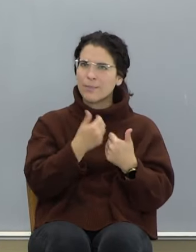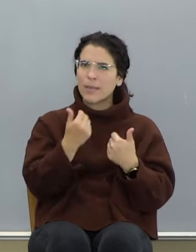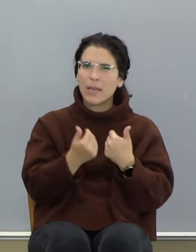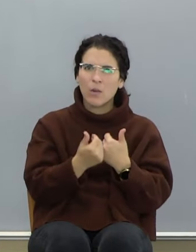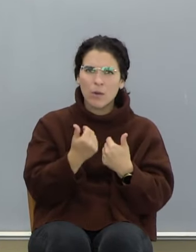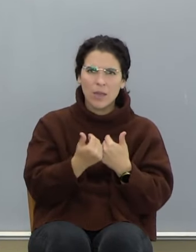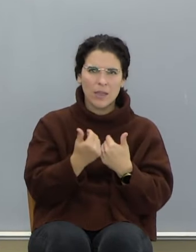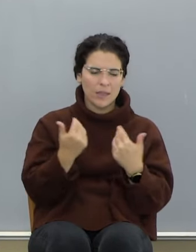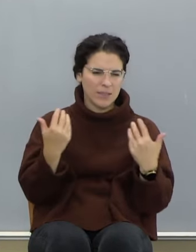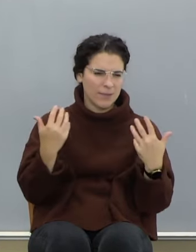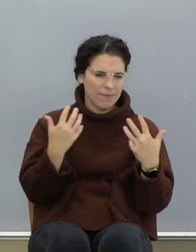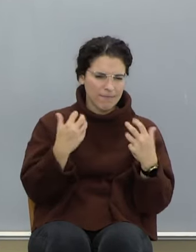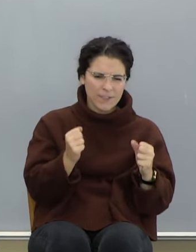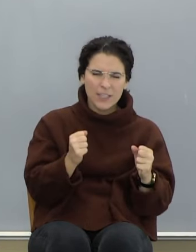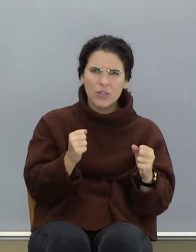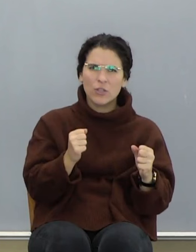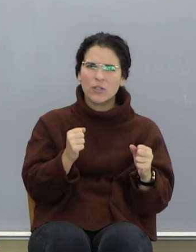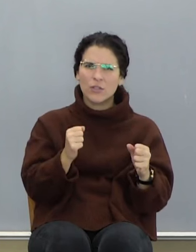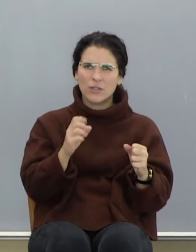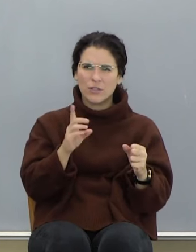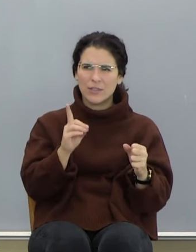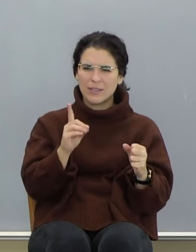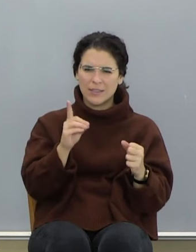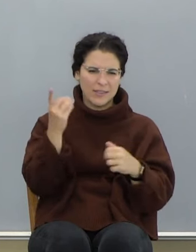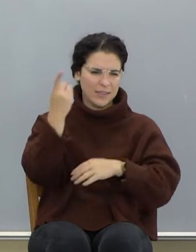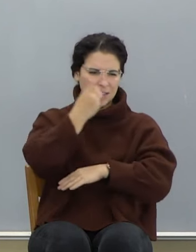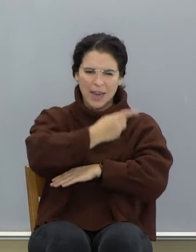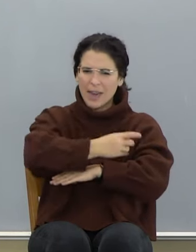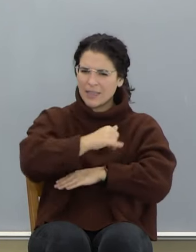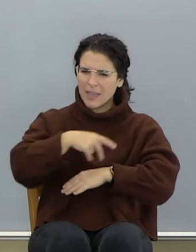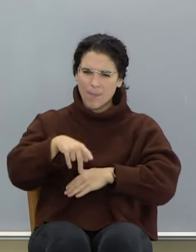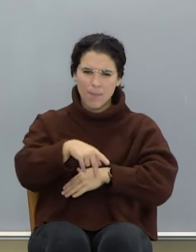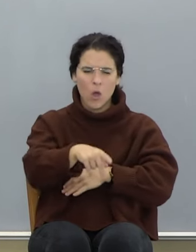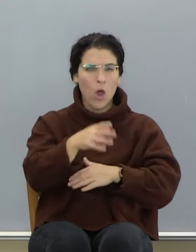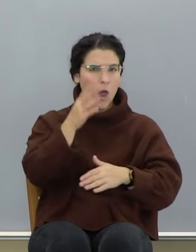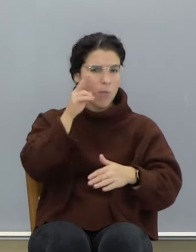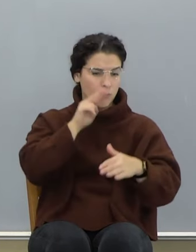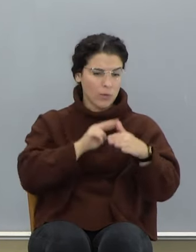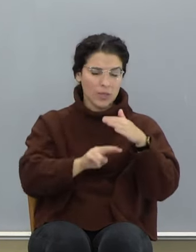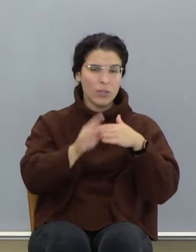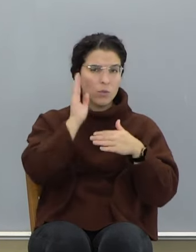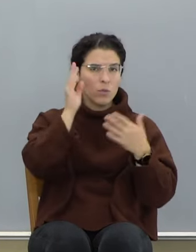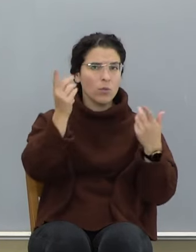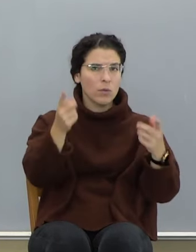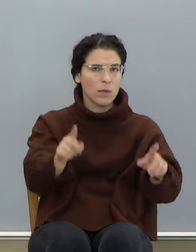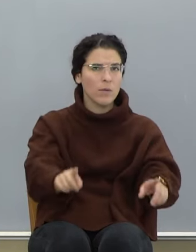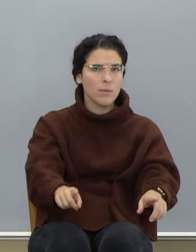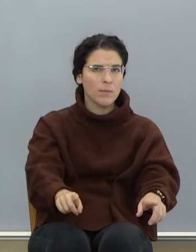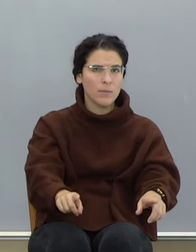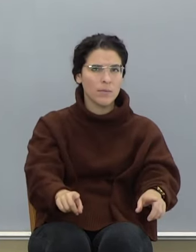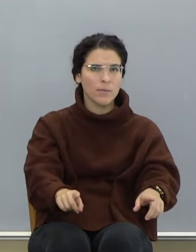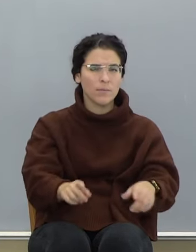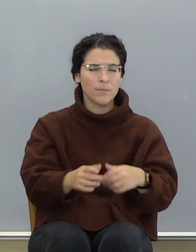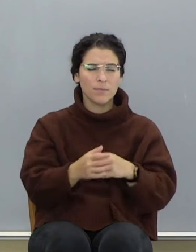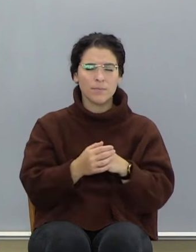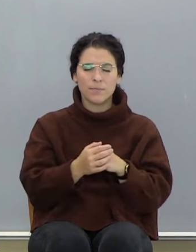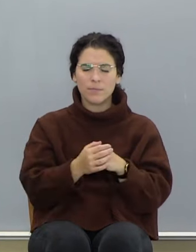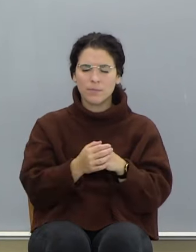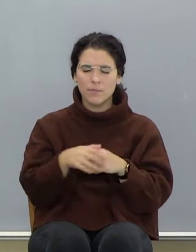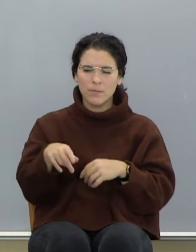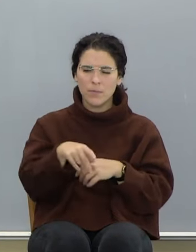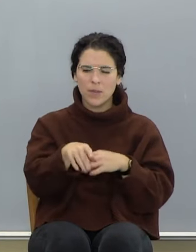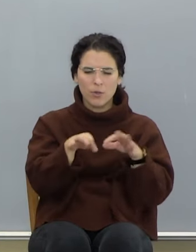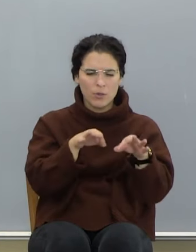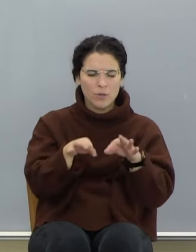perilous, fierce days that Paul predicts are coming. He describes